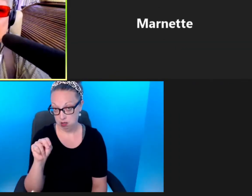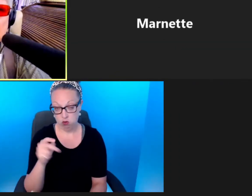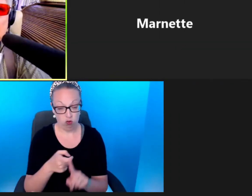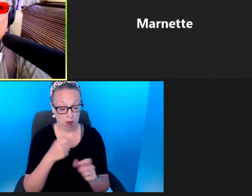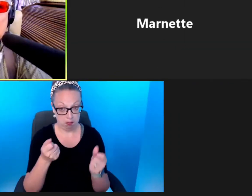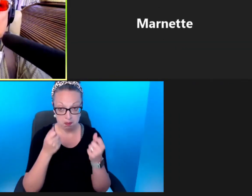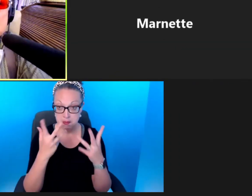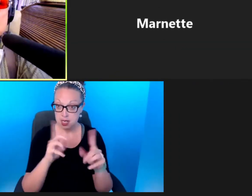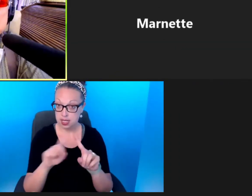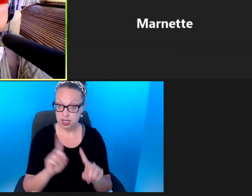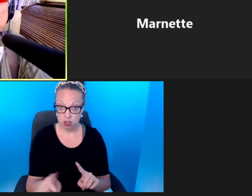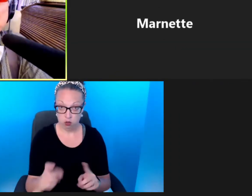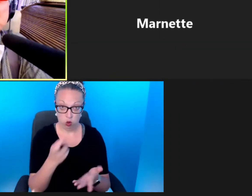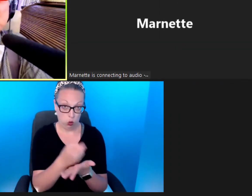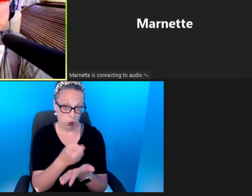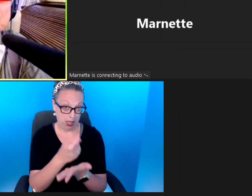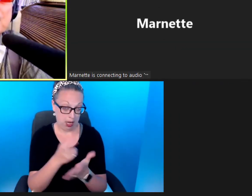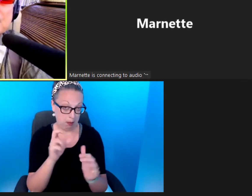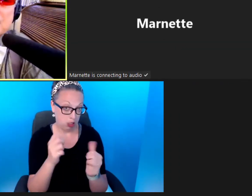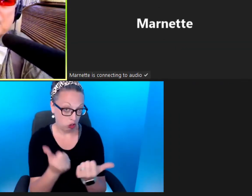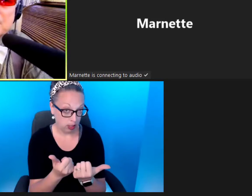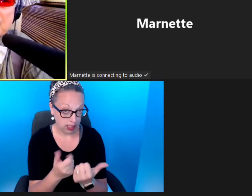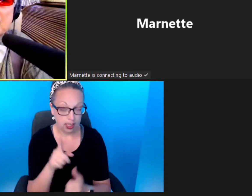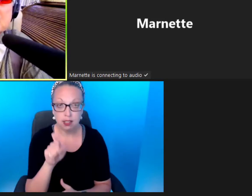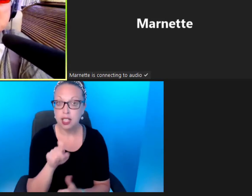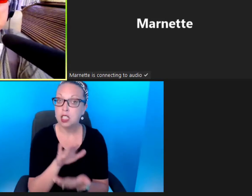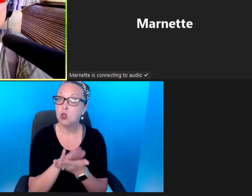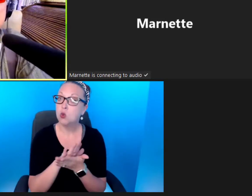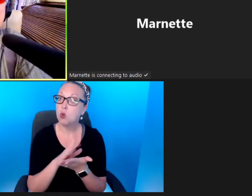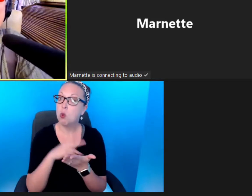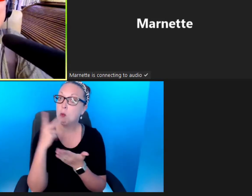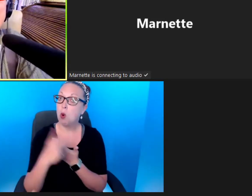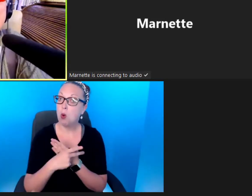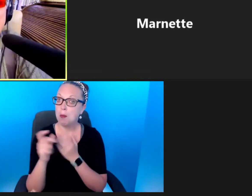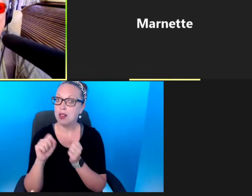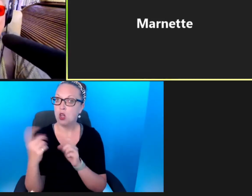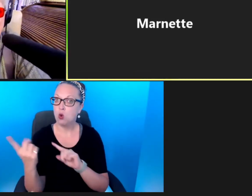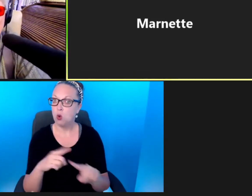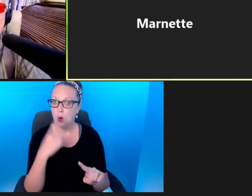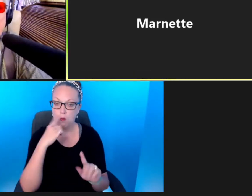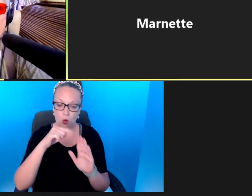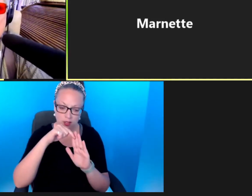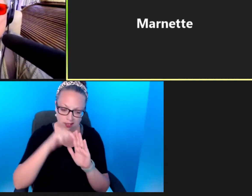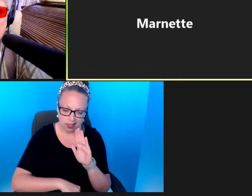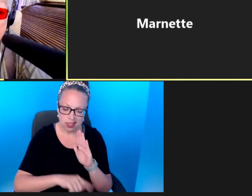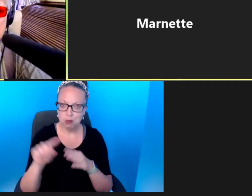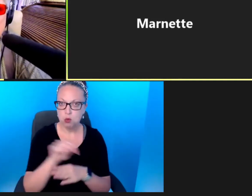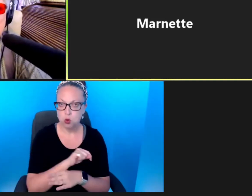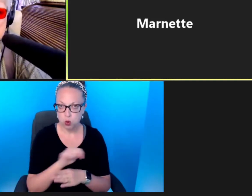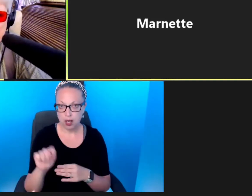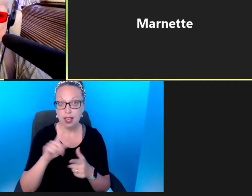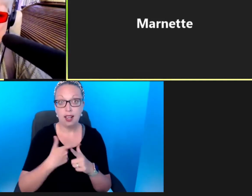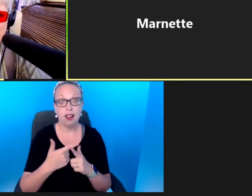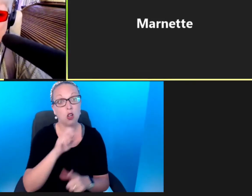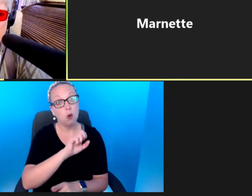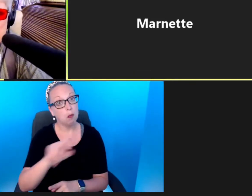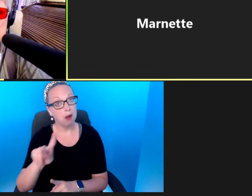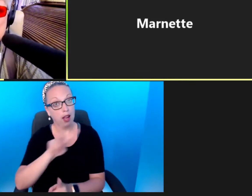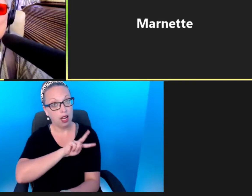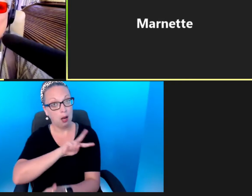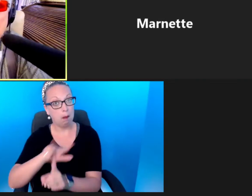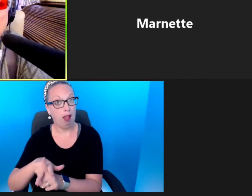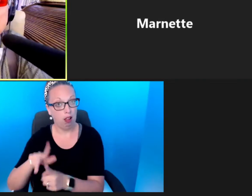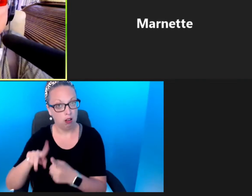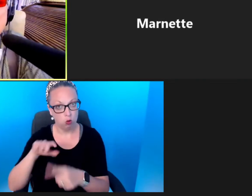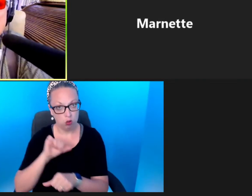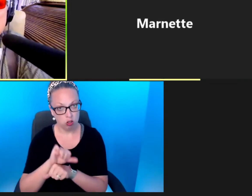agencies, they needed a school program where they could go and get intensive training and then go back and apply it on the job.